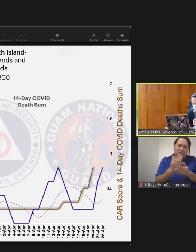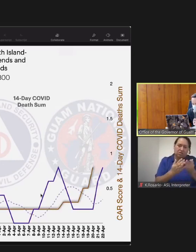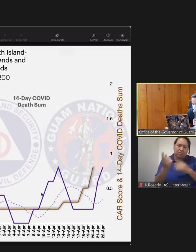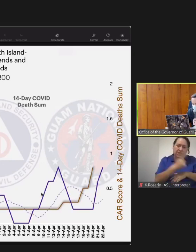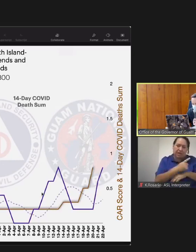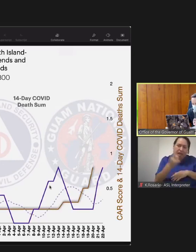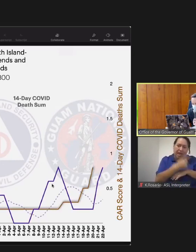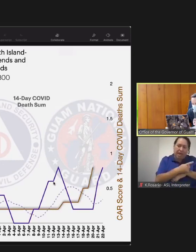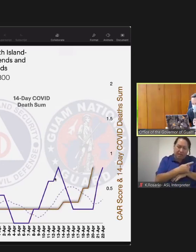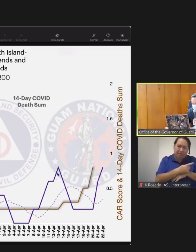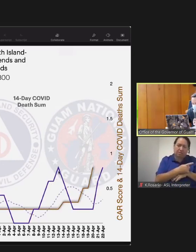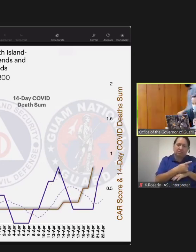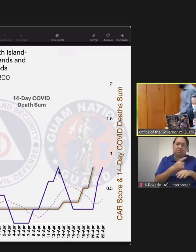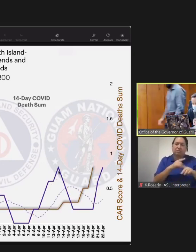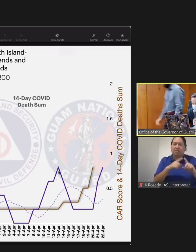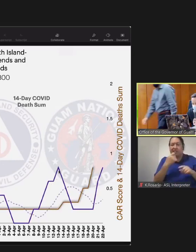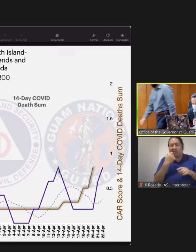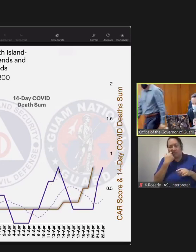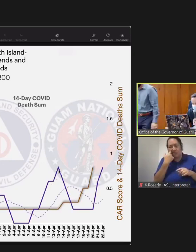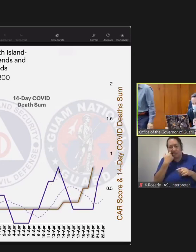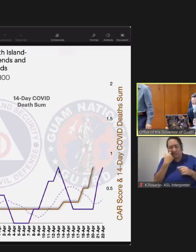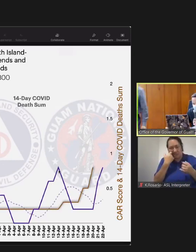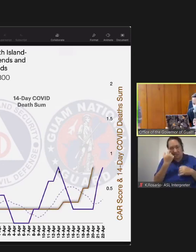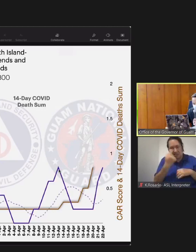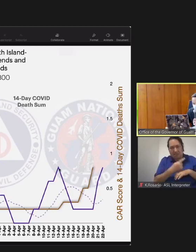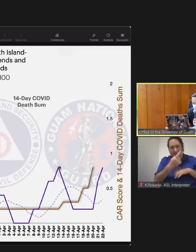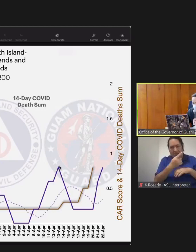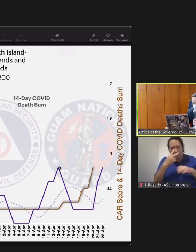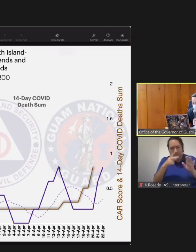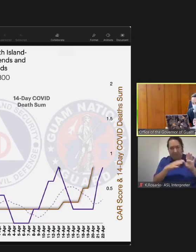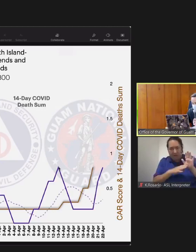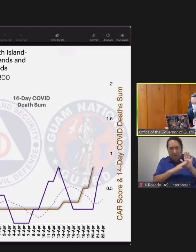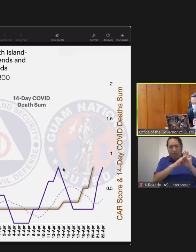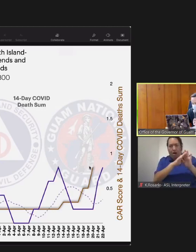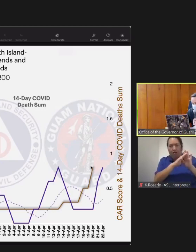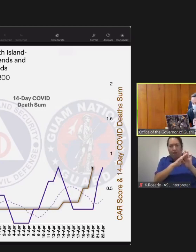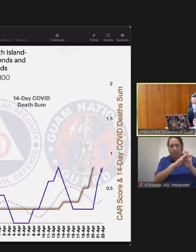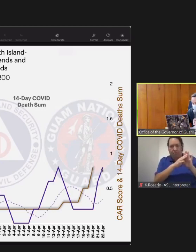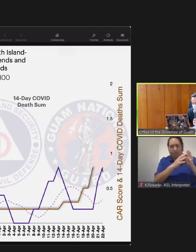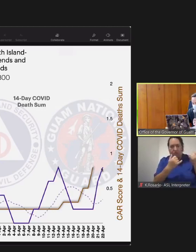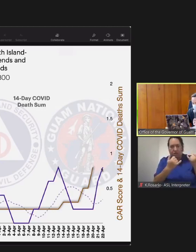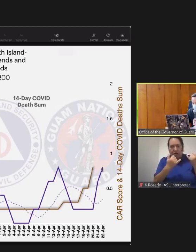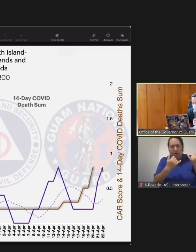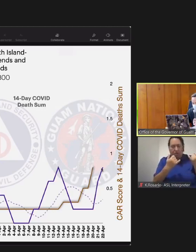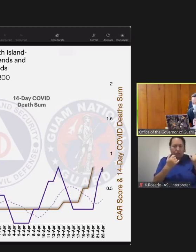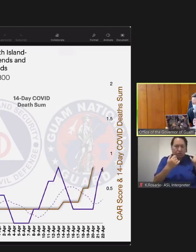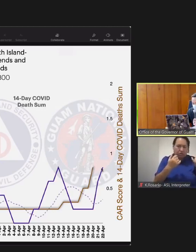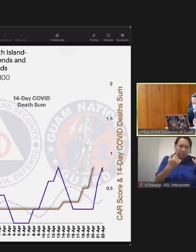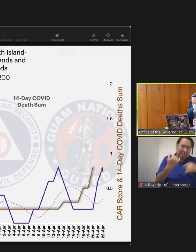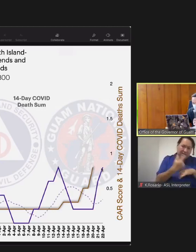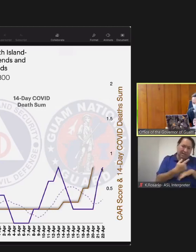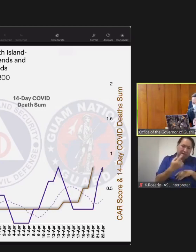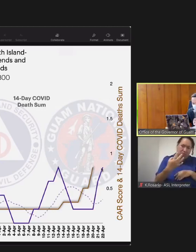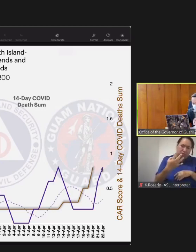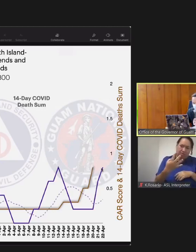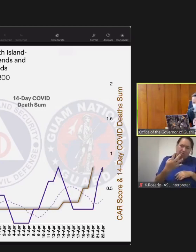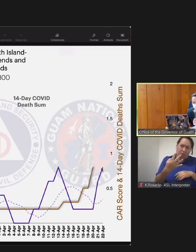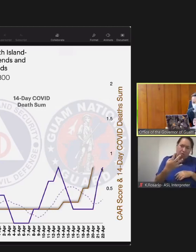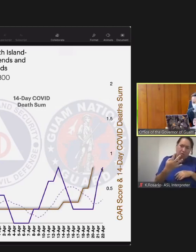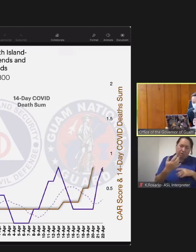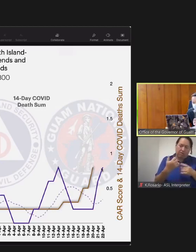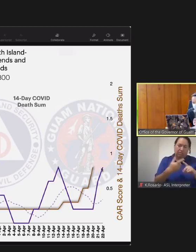but then more recently we've seen it gone up, and so now we're at 4 today. And of these 4